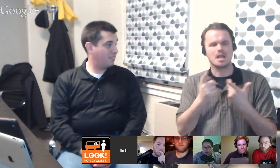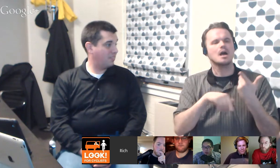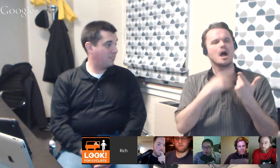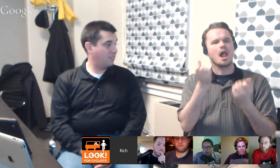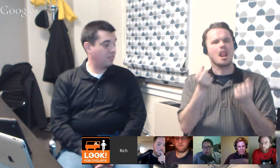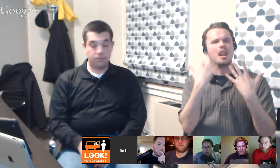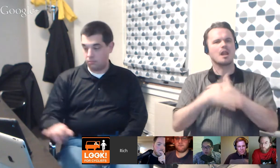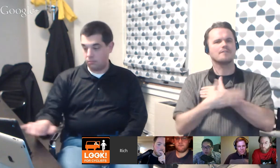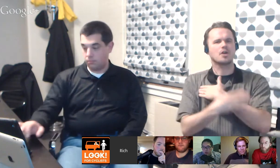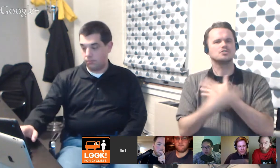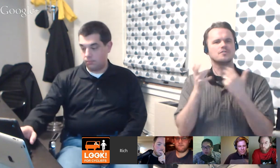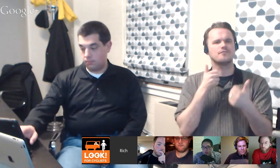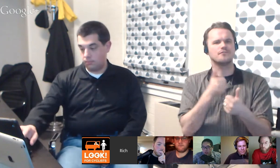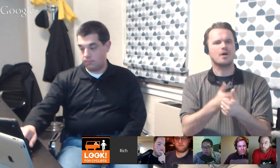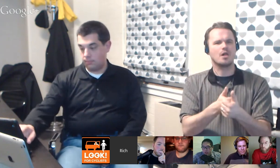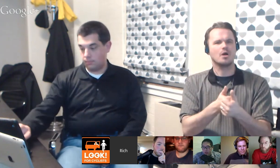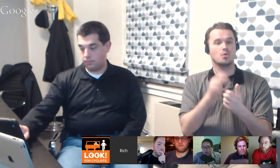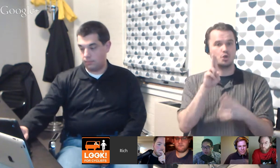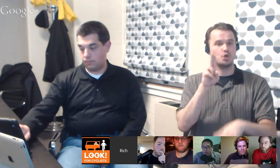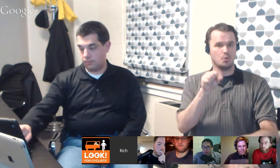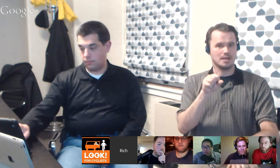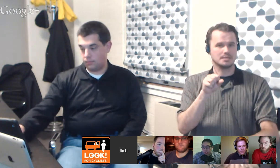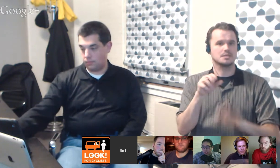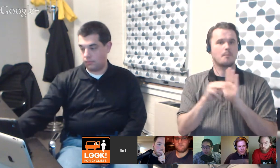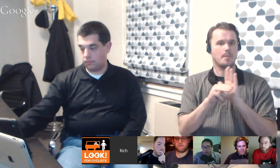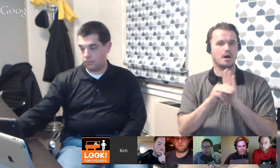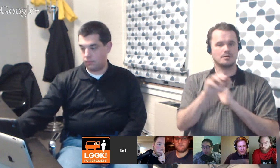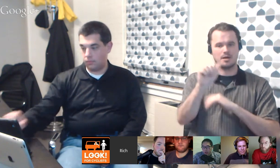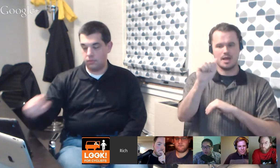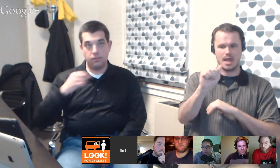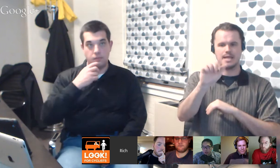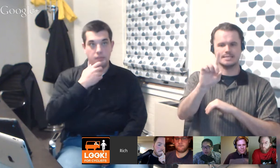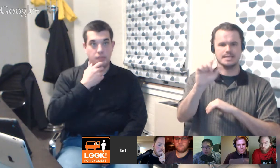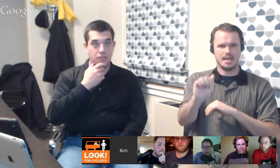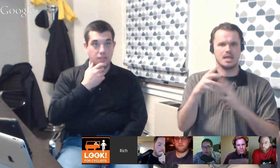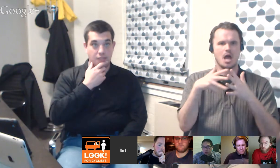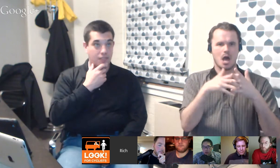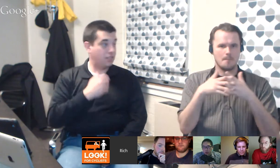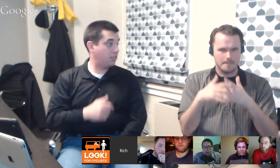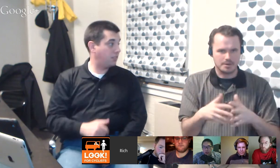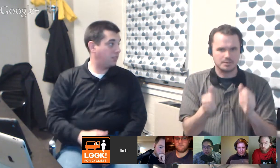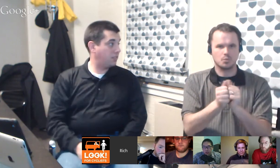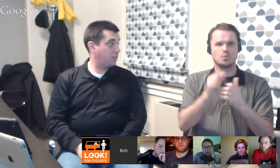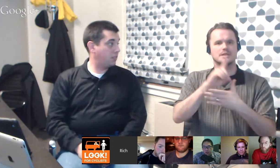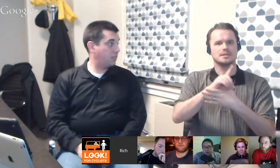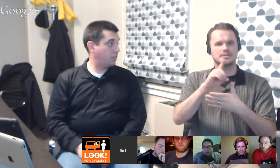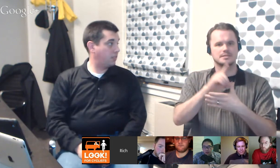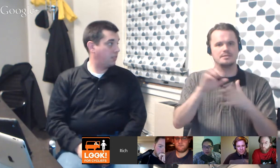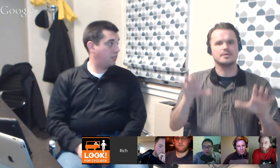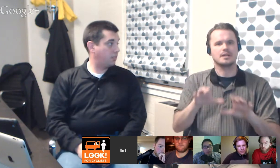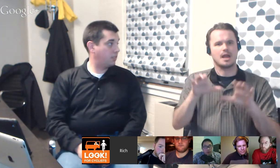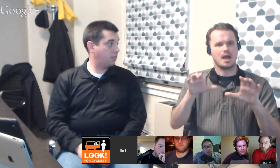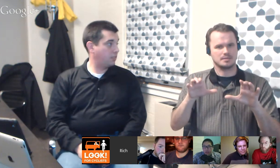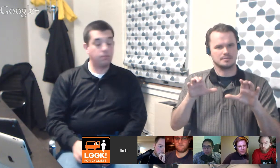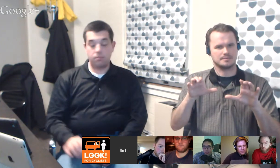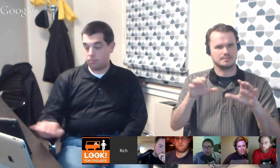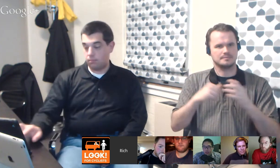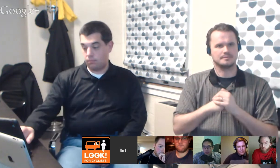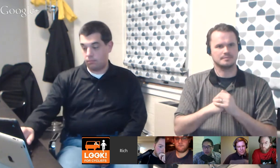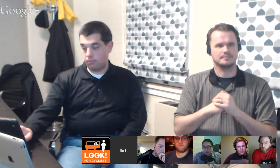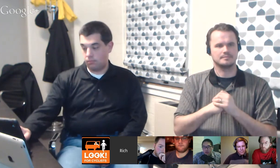do follow the US's ADA law. ADA stands for Americans with